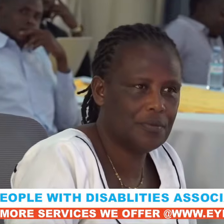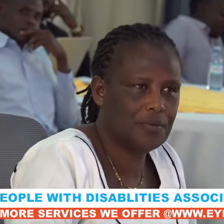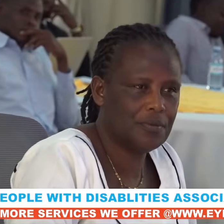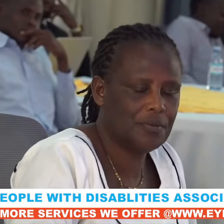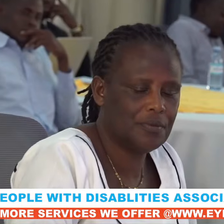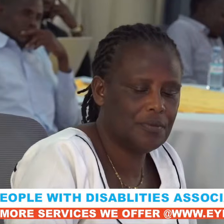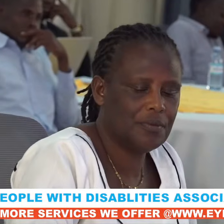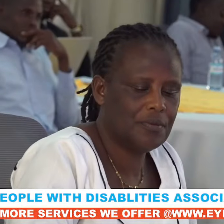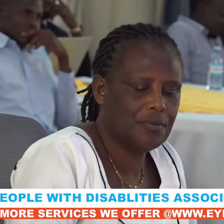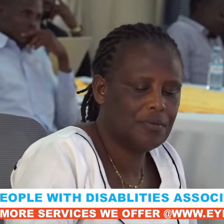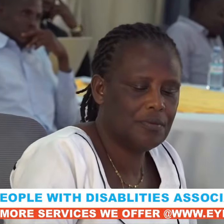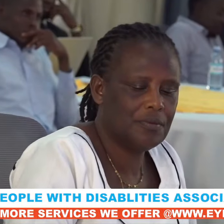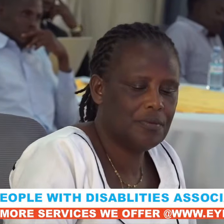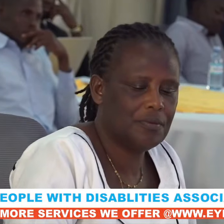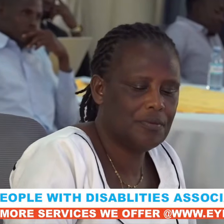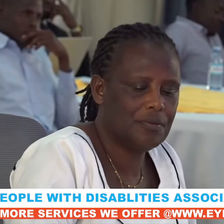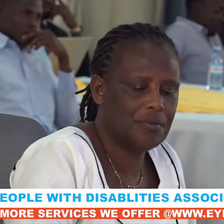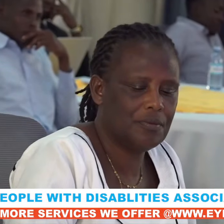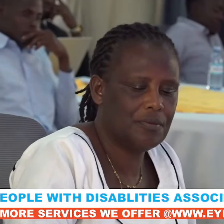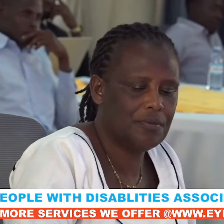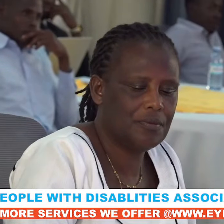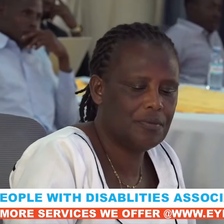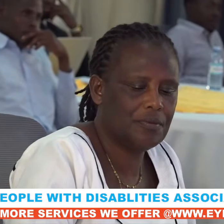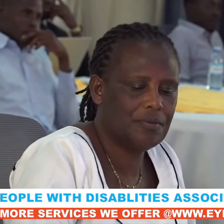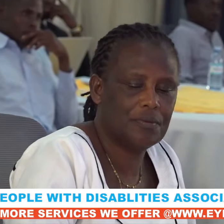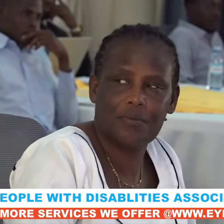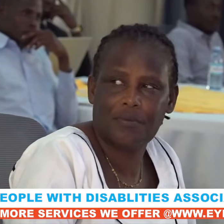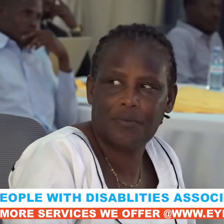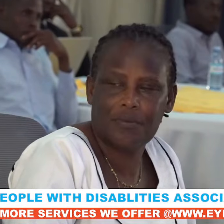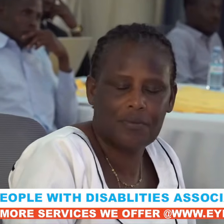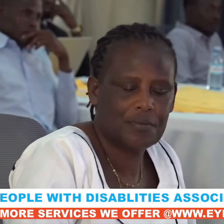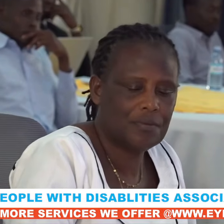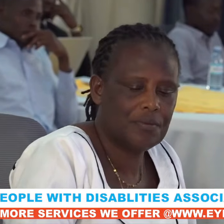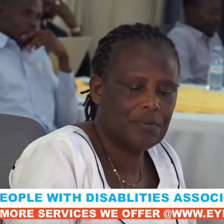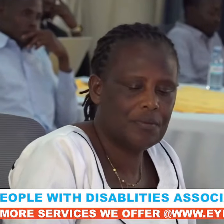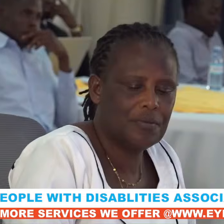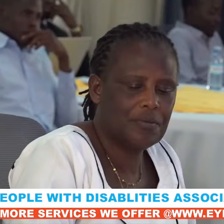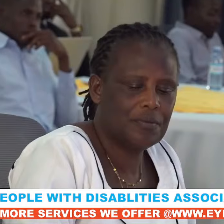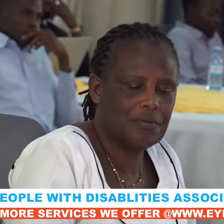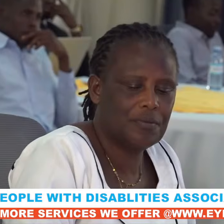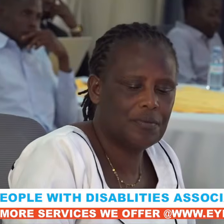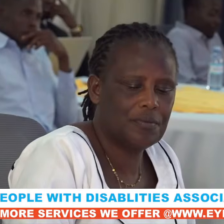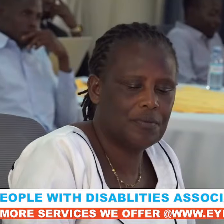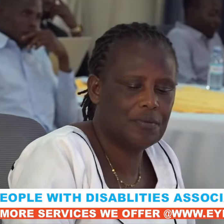about disability. So at least we have a hint.